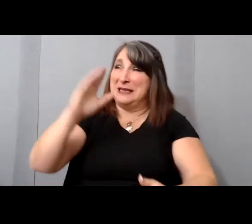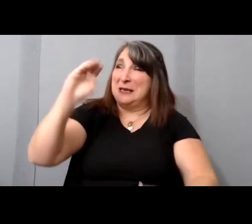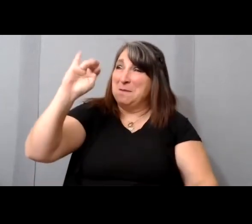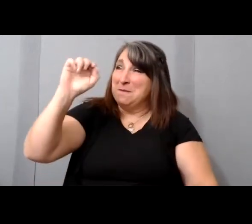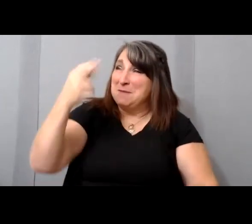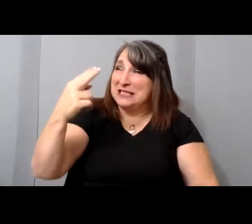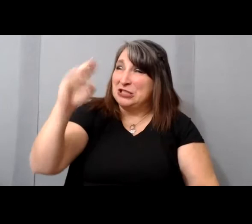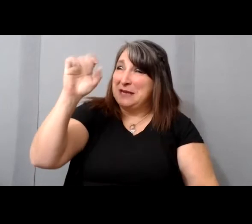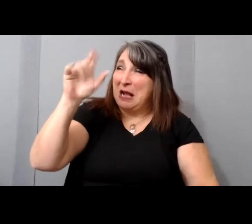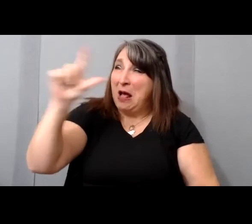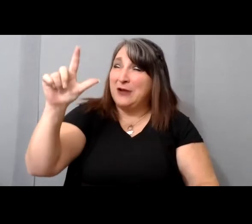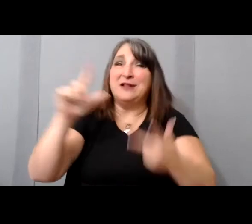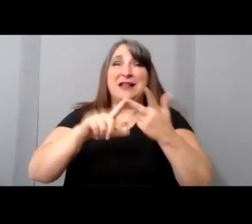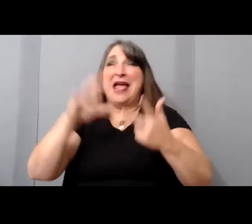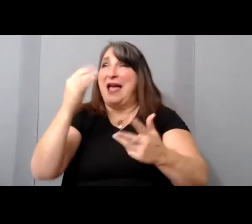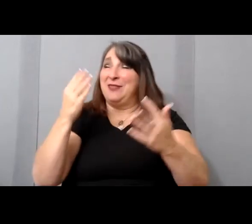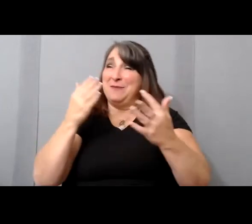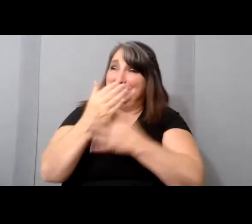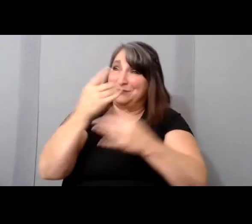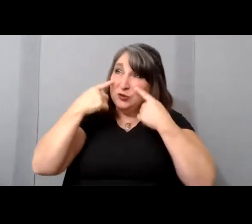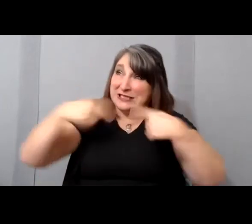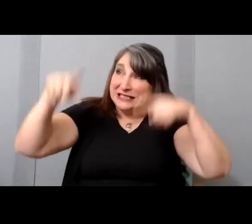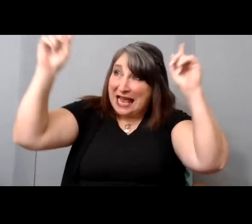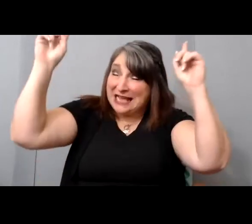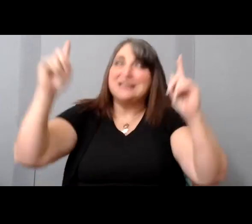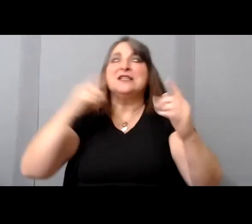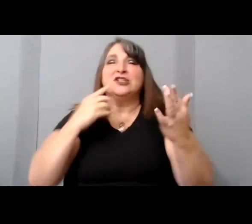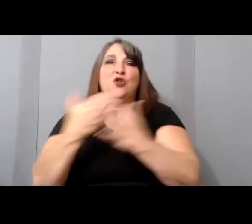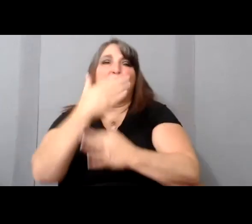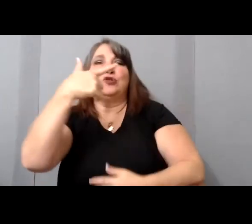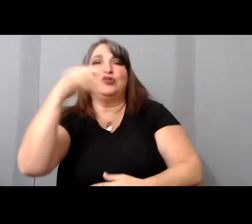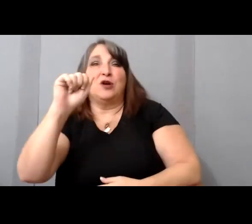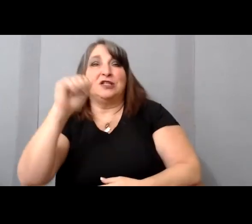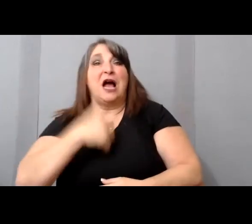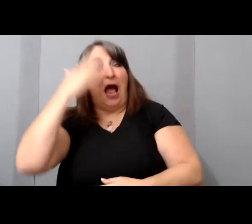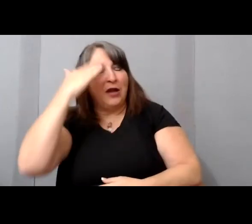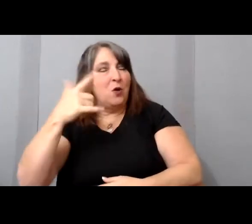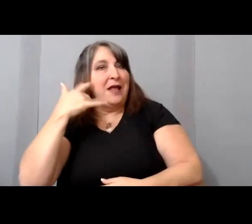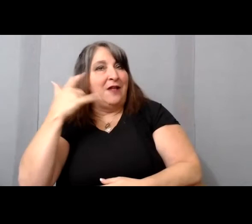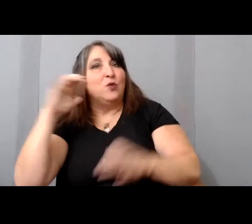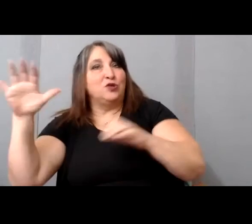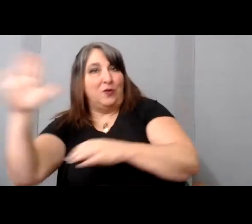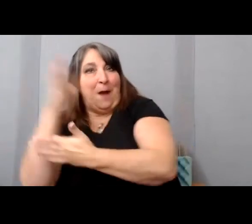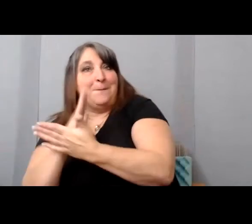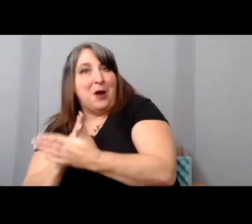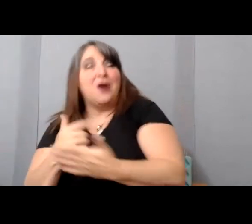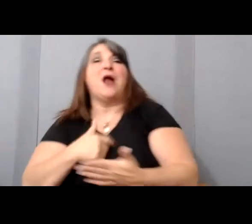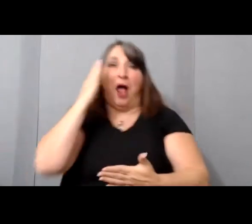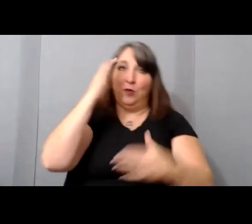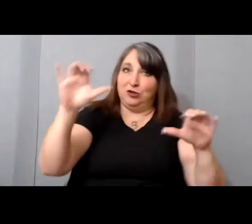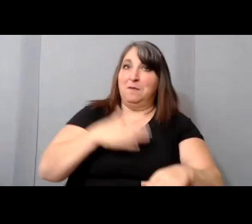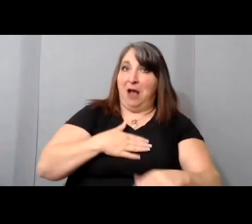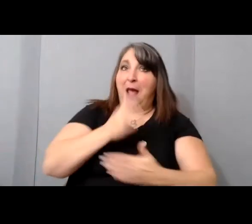Court runs through Georgia. And even though it's on the opposite coast, I know California is going to do its part. I know I'm going to do my